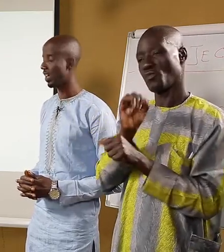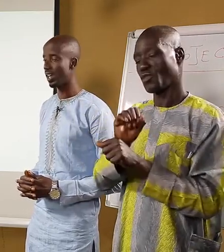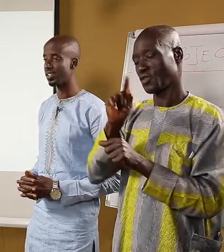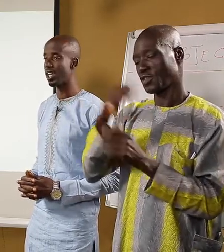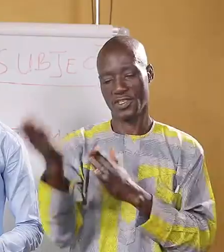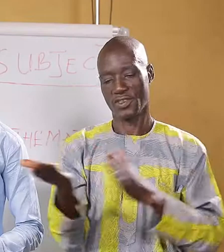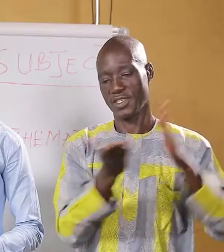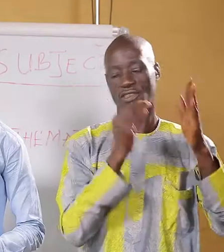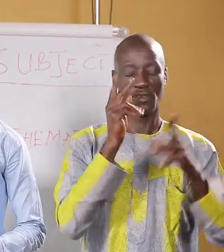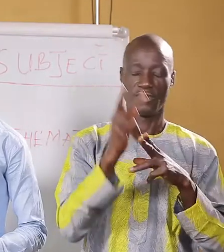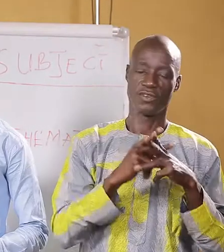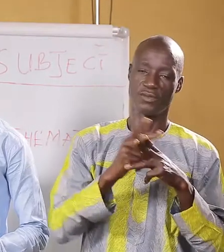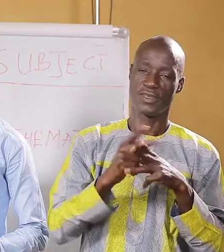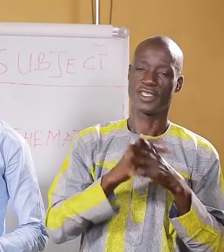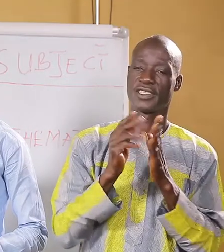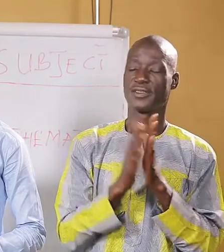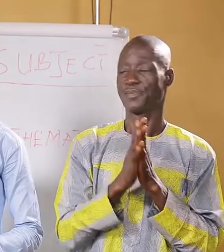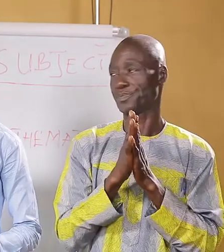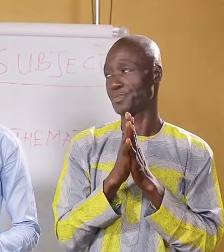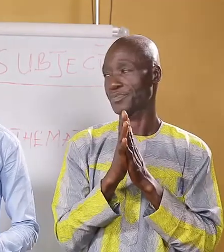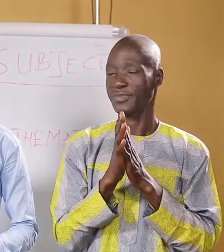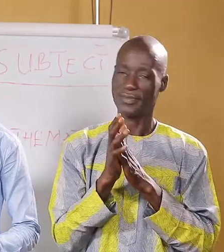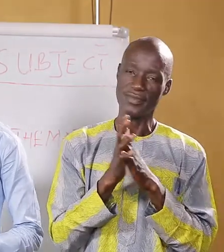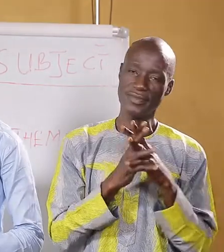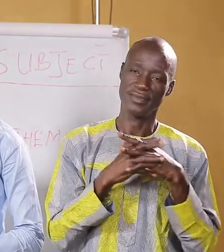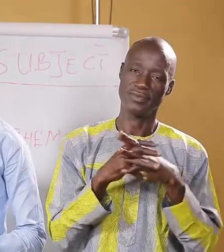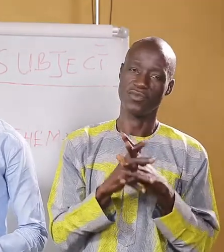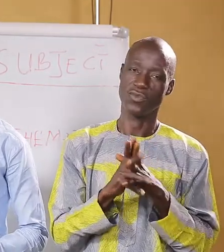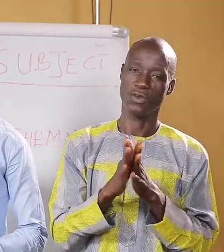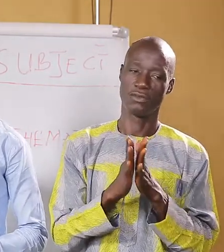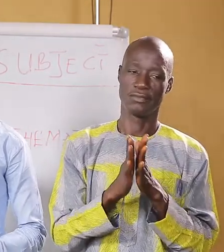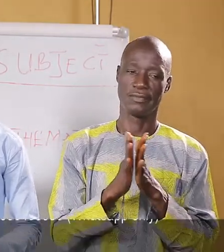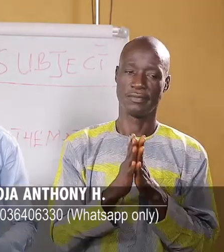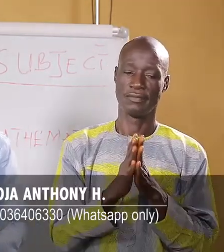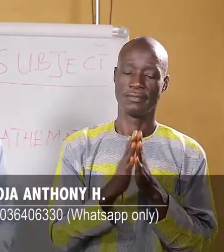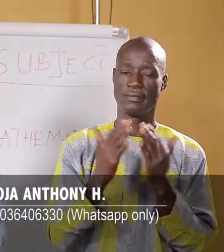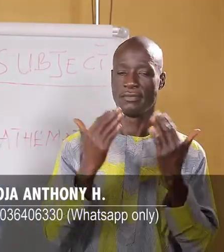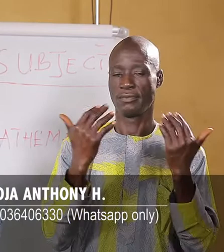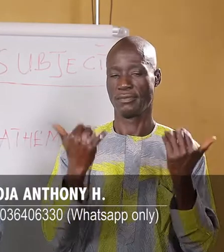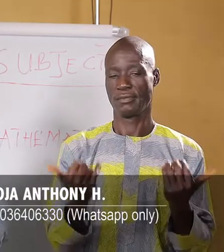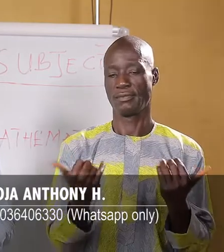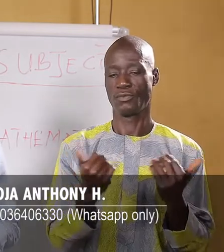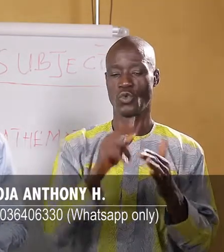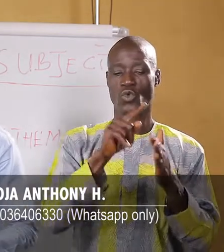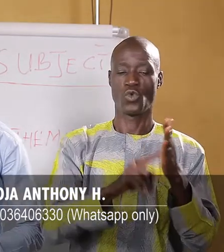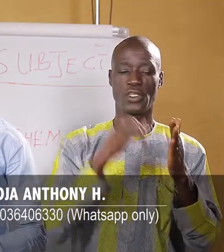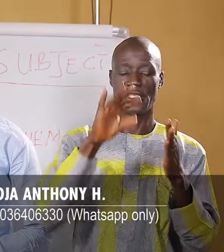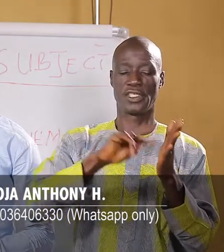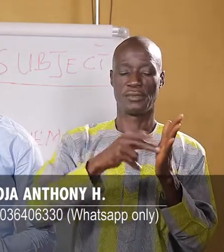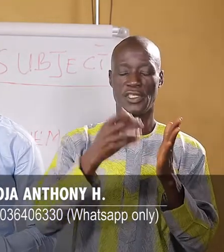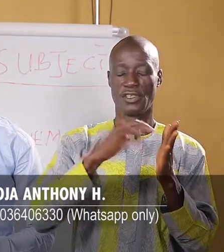have assignments to keep us busy at home. Now, what is the meaning